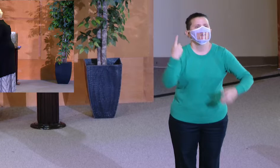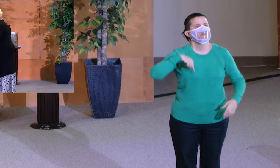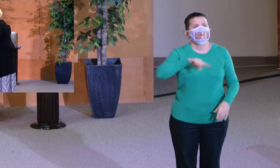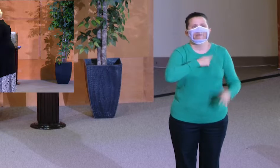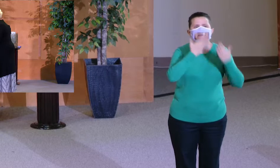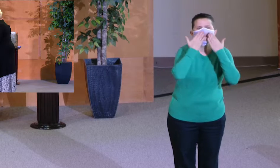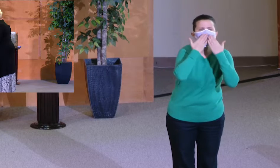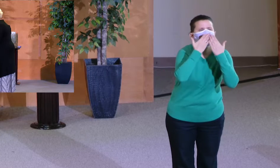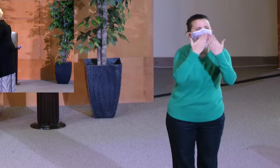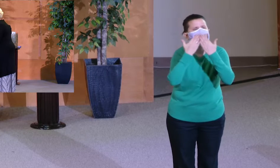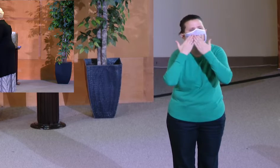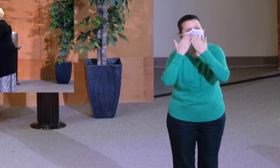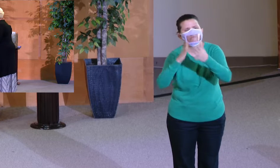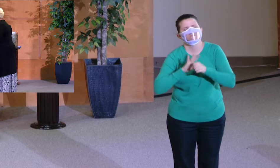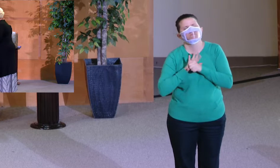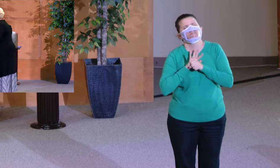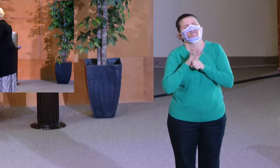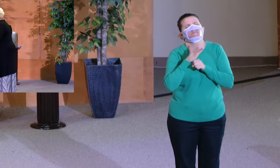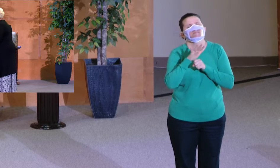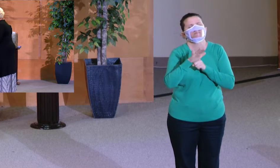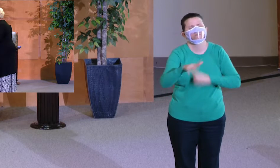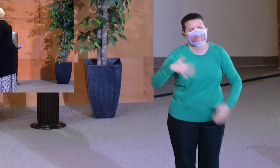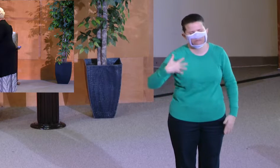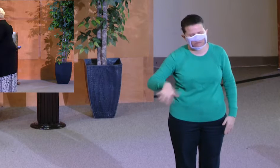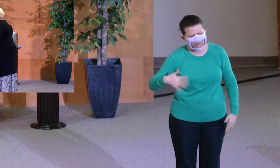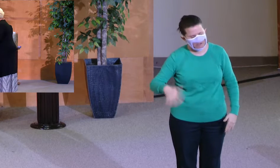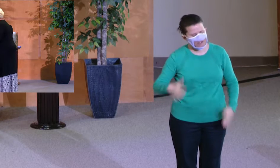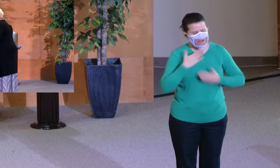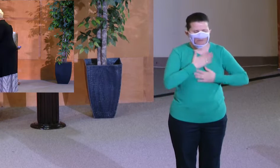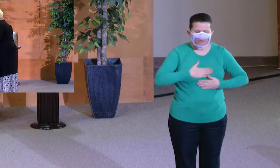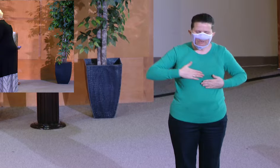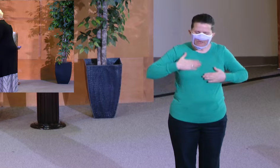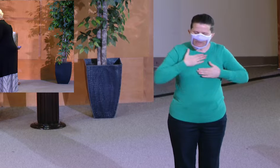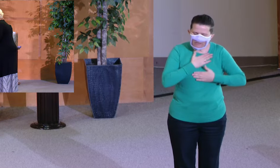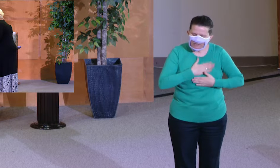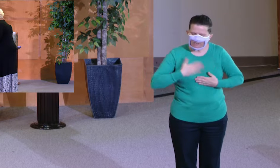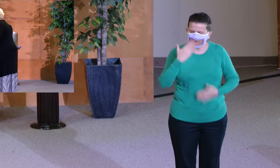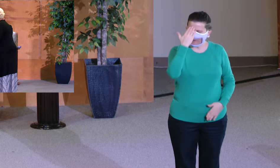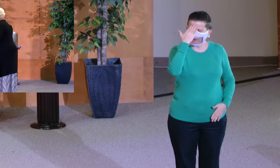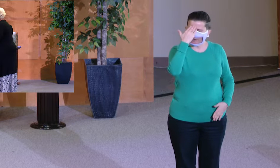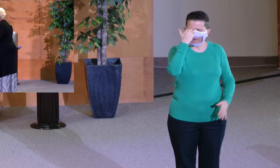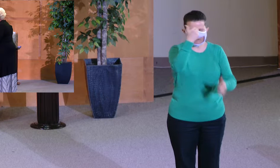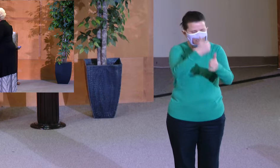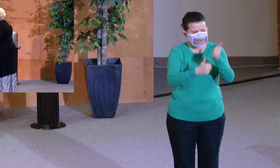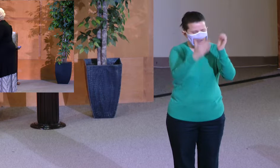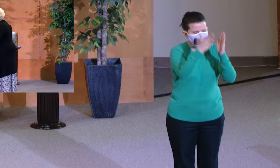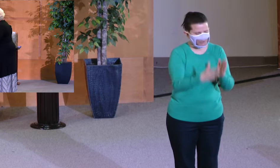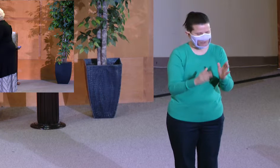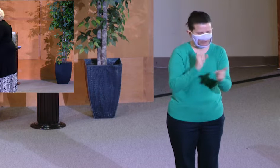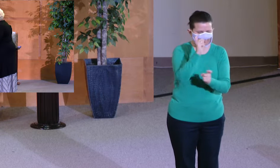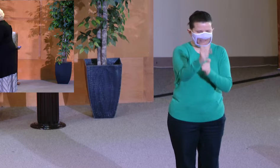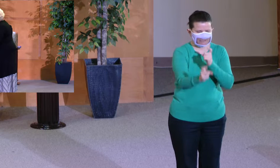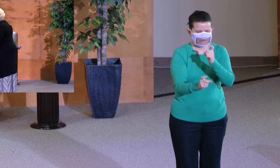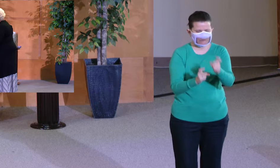deep appreciation, and we see that for every giver that has given, their gifts are